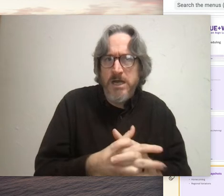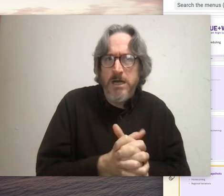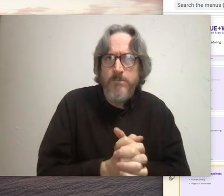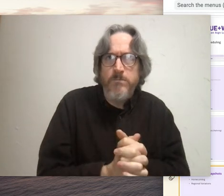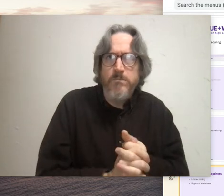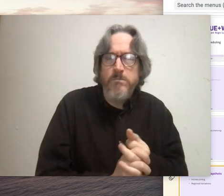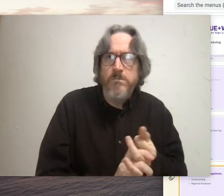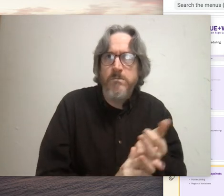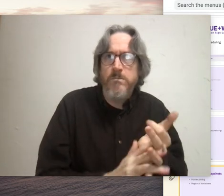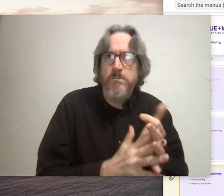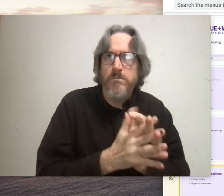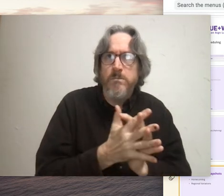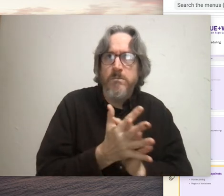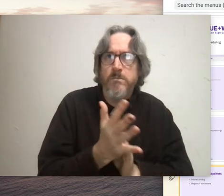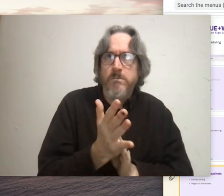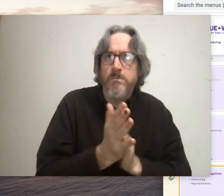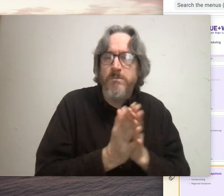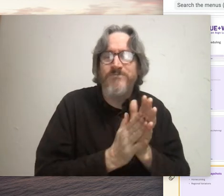always...